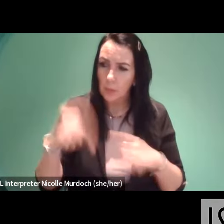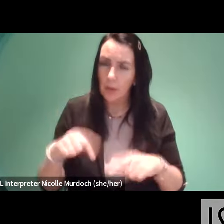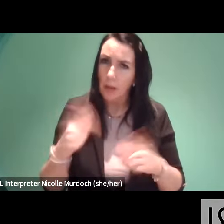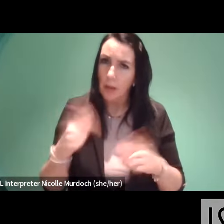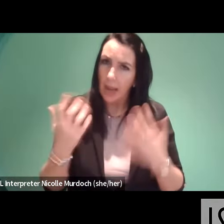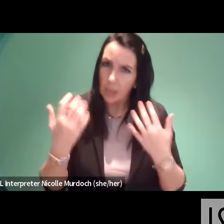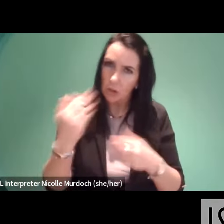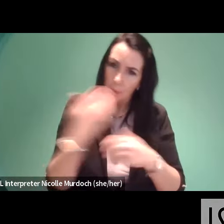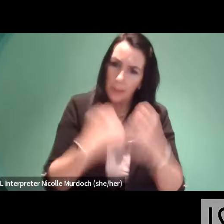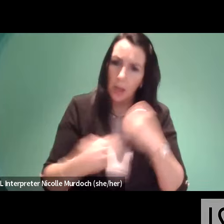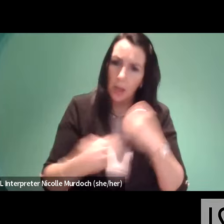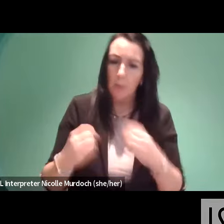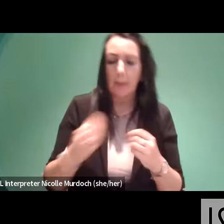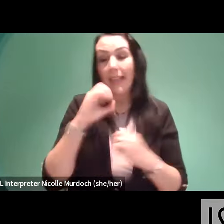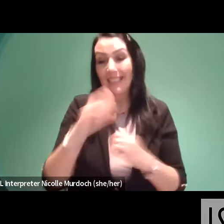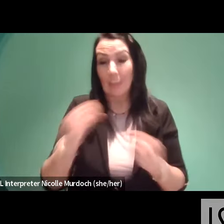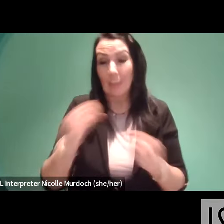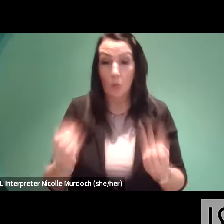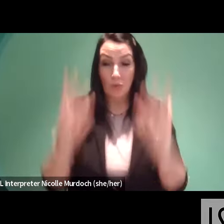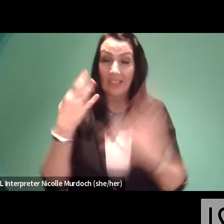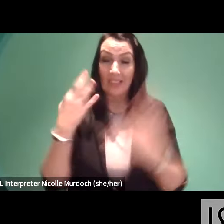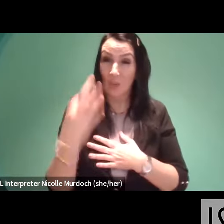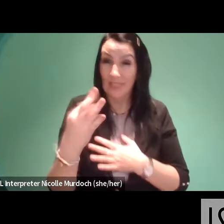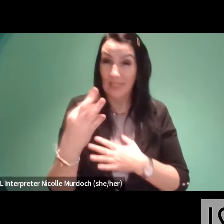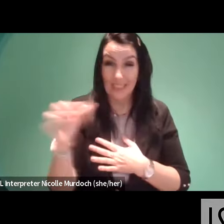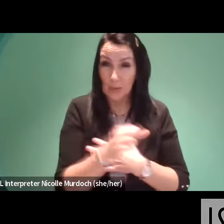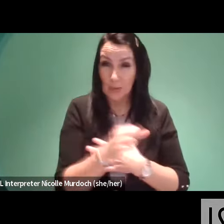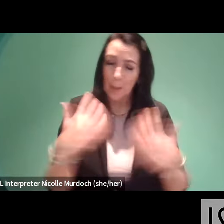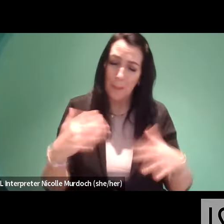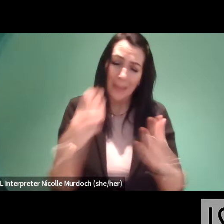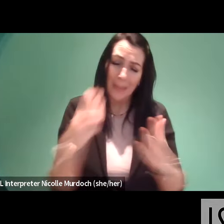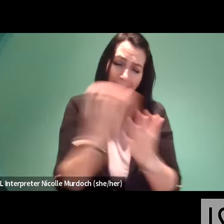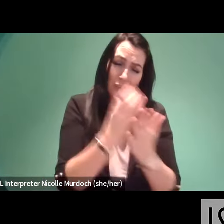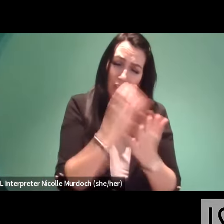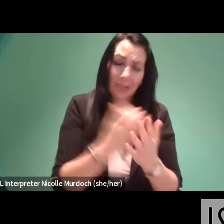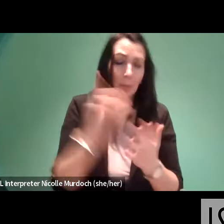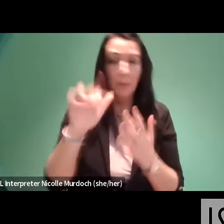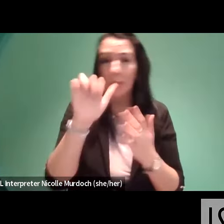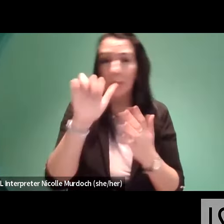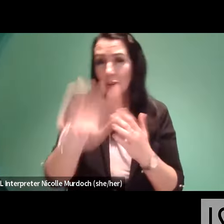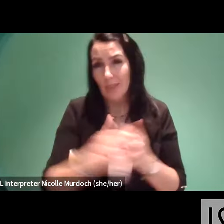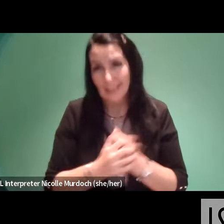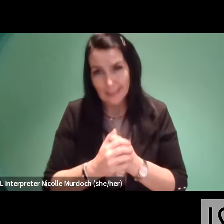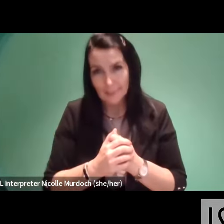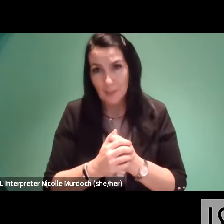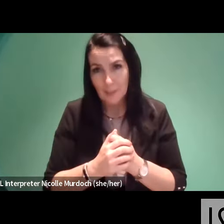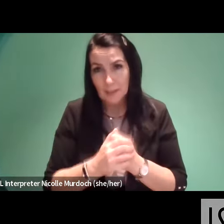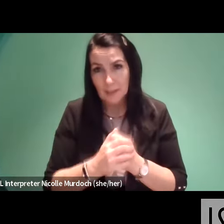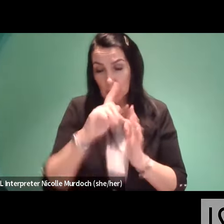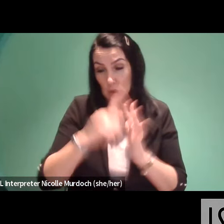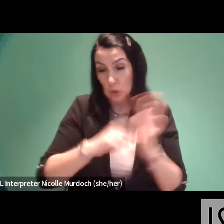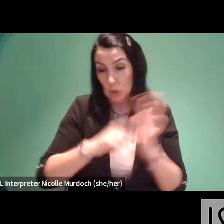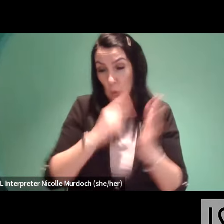become Zero Gravity volunteers because they're an amazing charity. But I mean, you're completely right. John Major